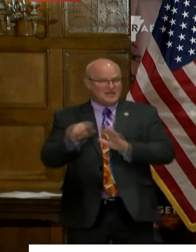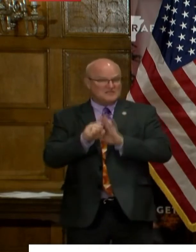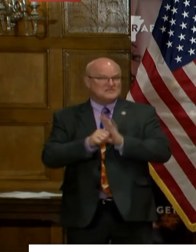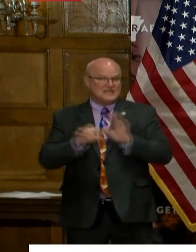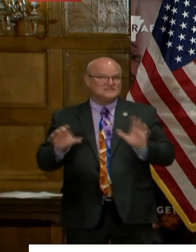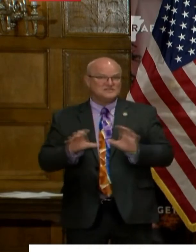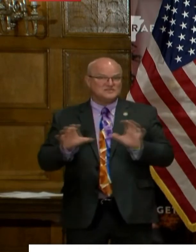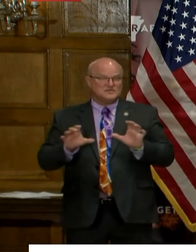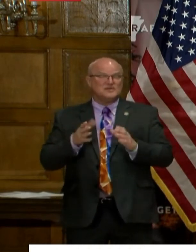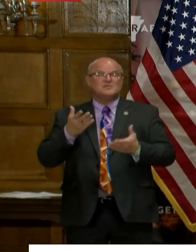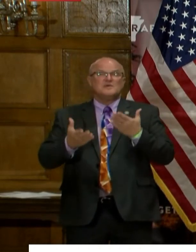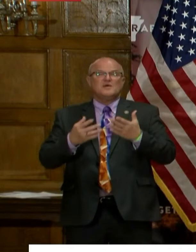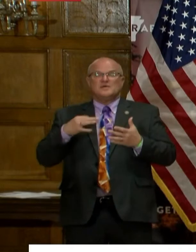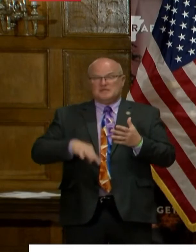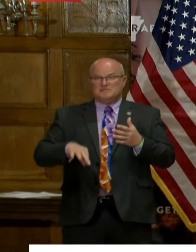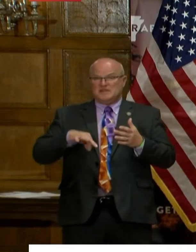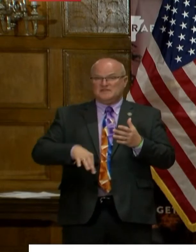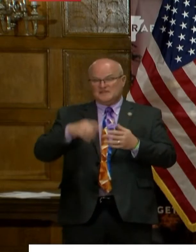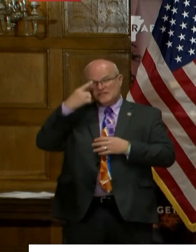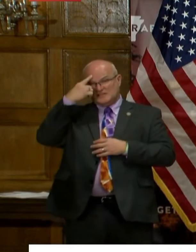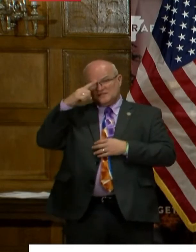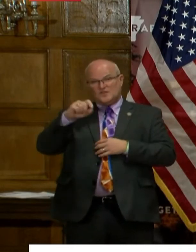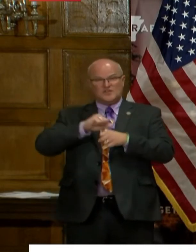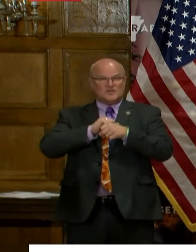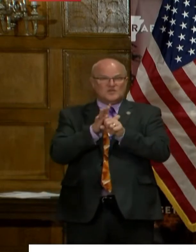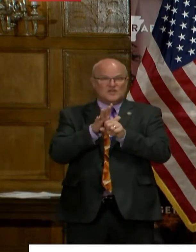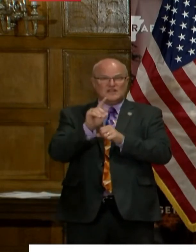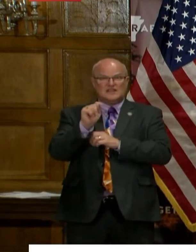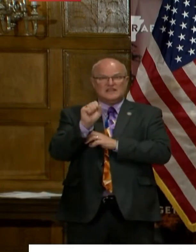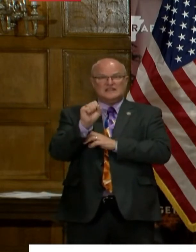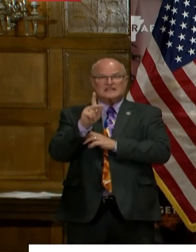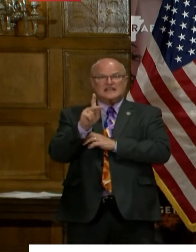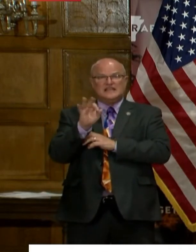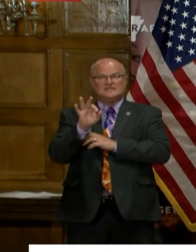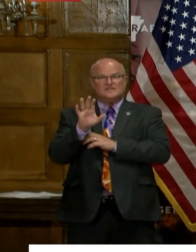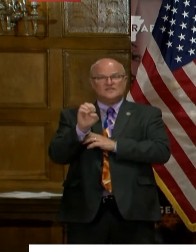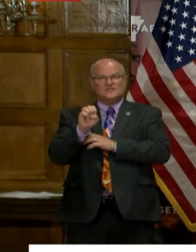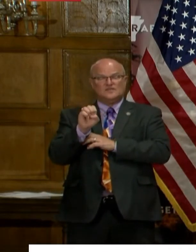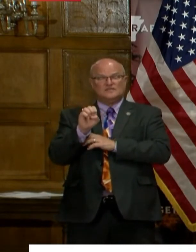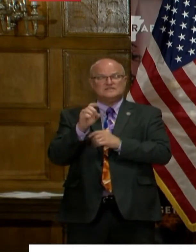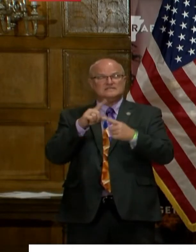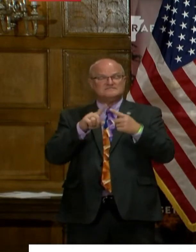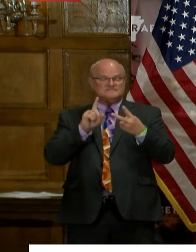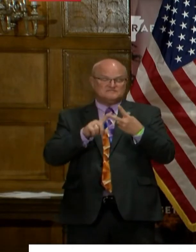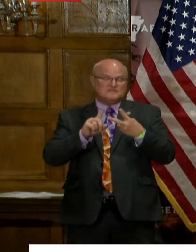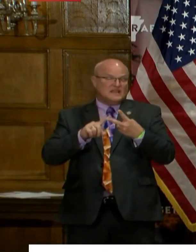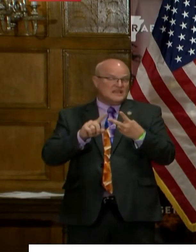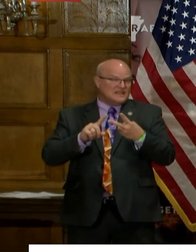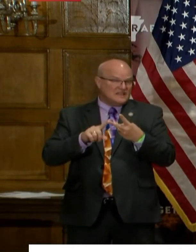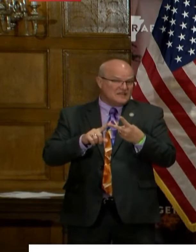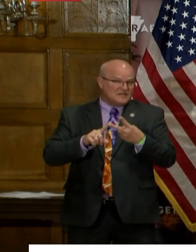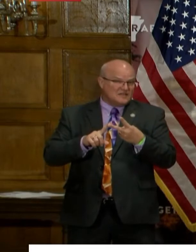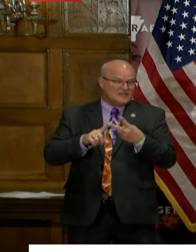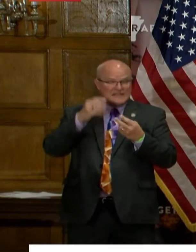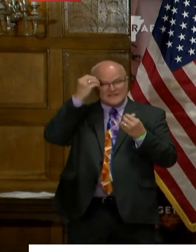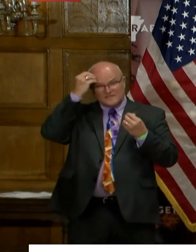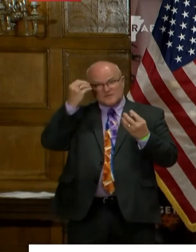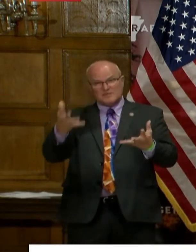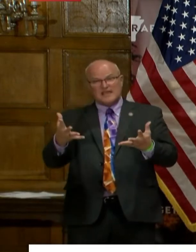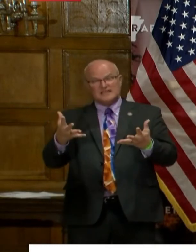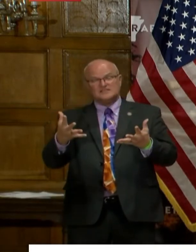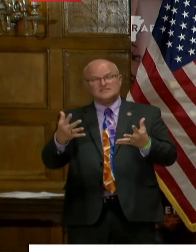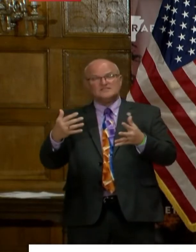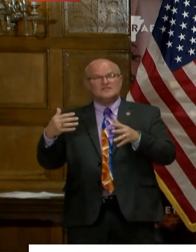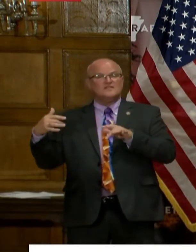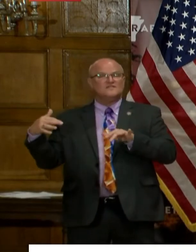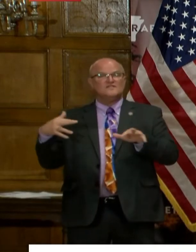states are doing. That's probably one of the benefits from the coronavirus task force. The other thing would be the information flow